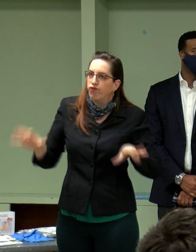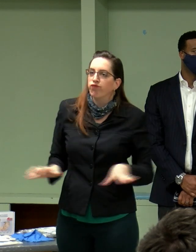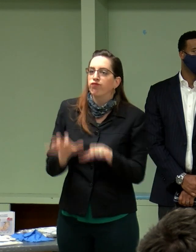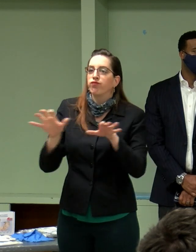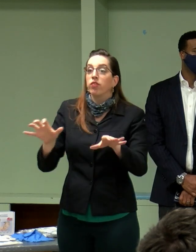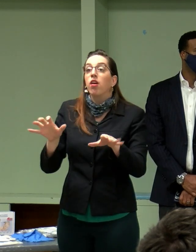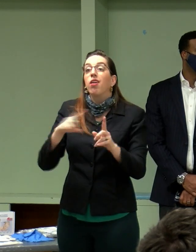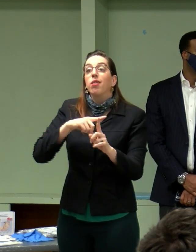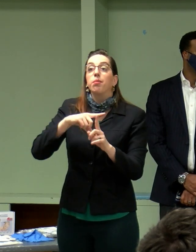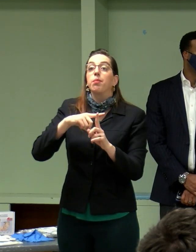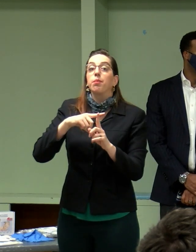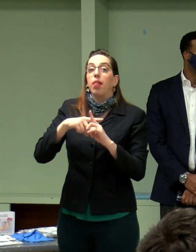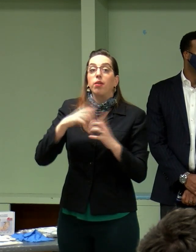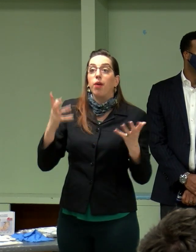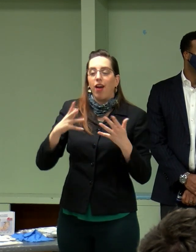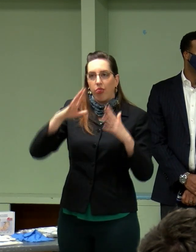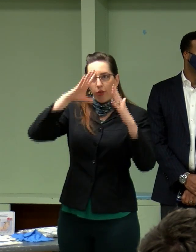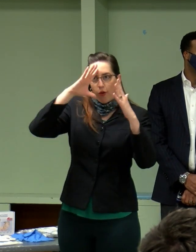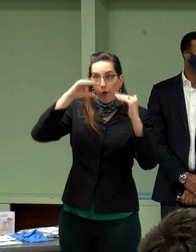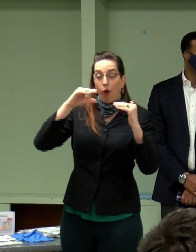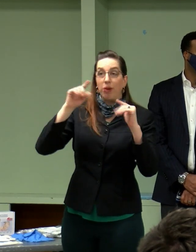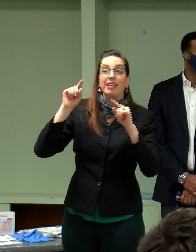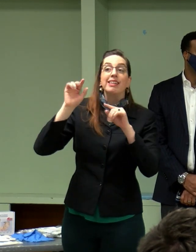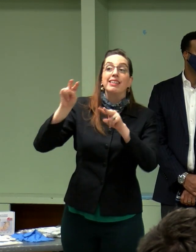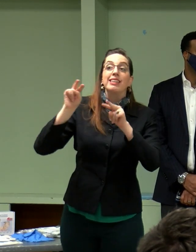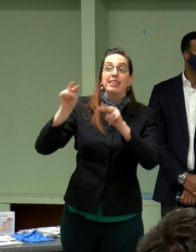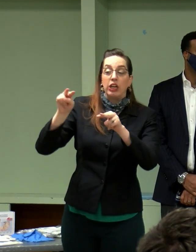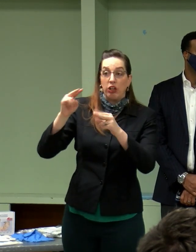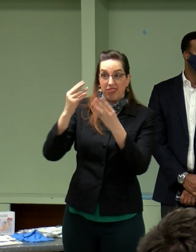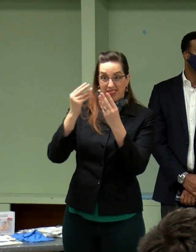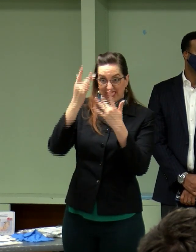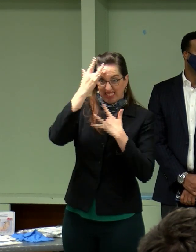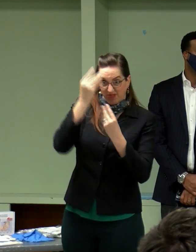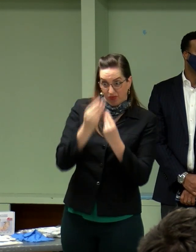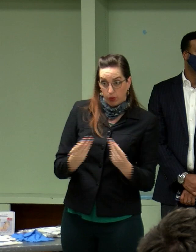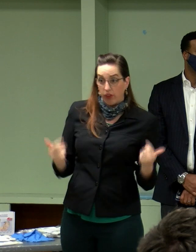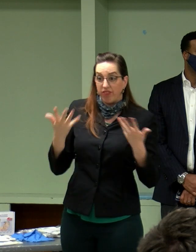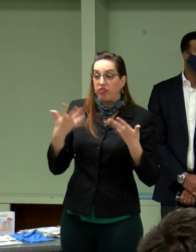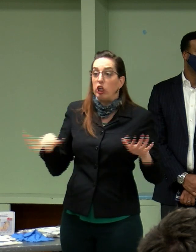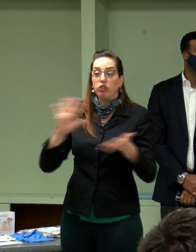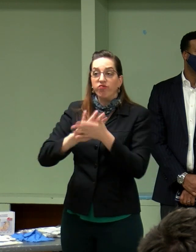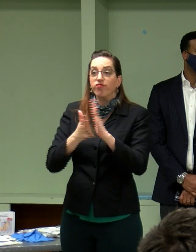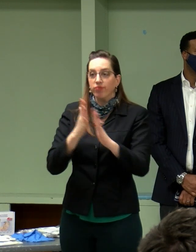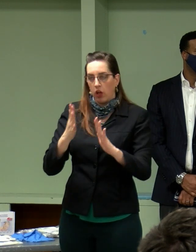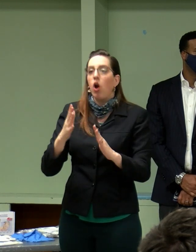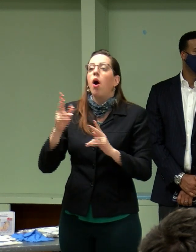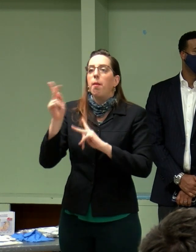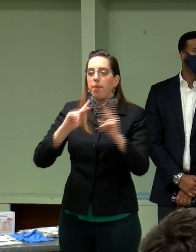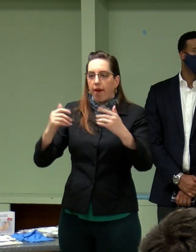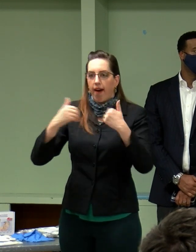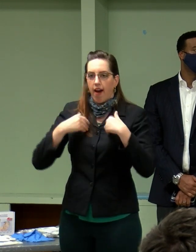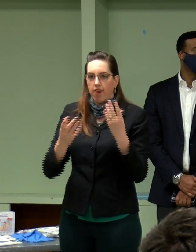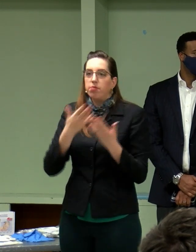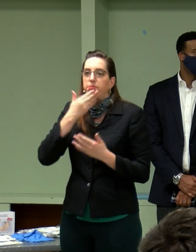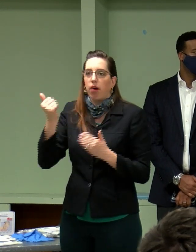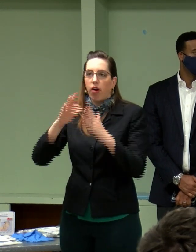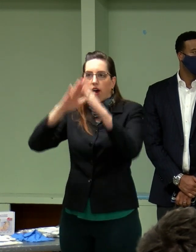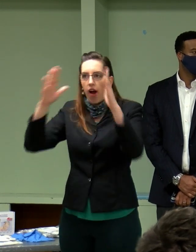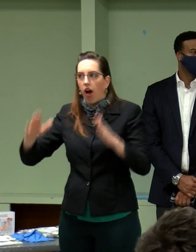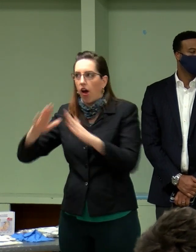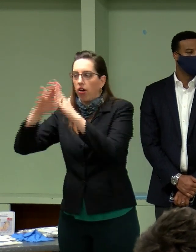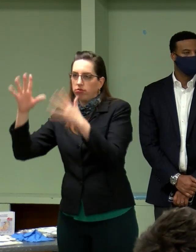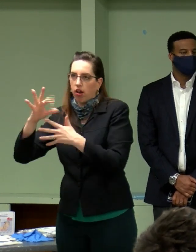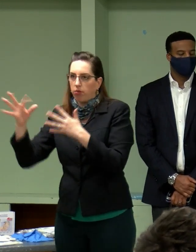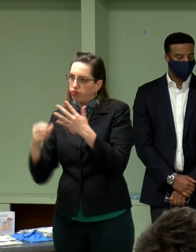hope that when COVID-19's ended, we will move forward to have people housed in supportive housing. Thank